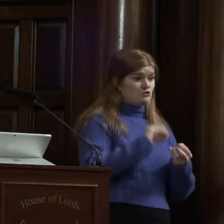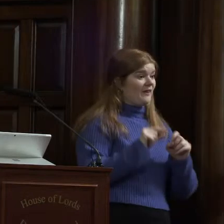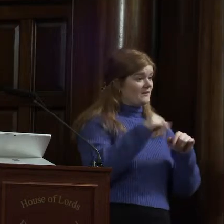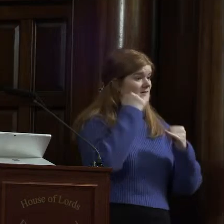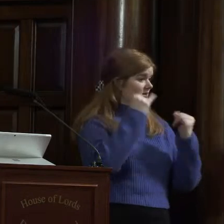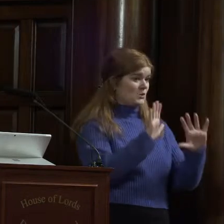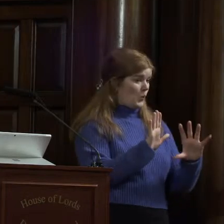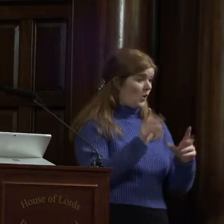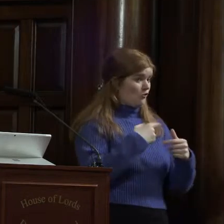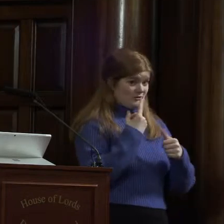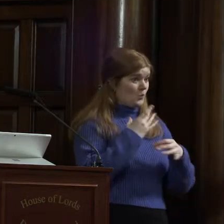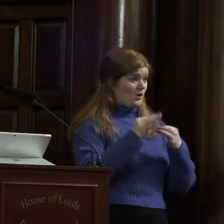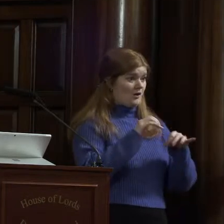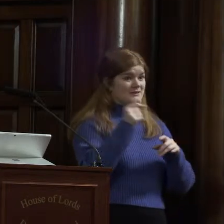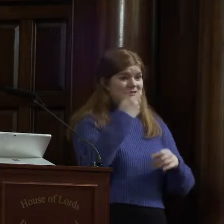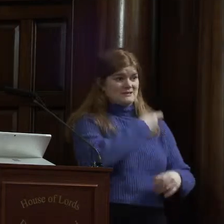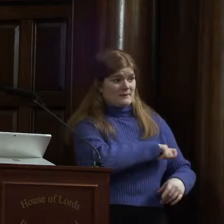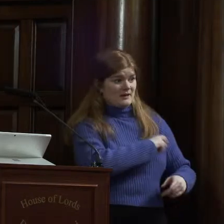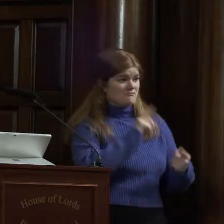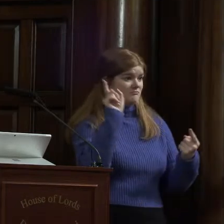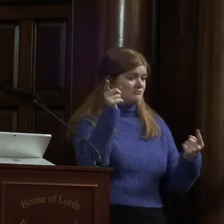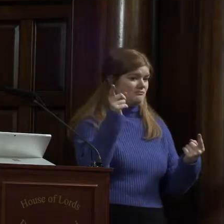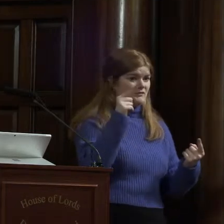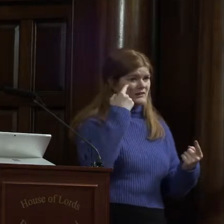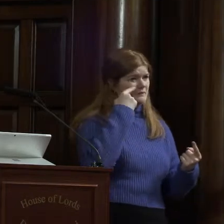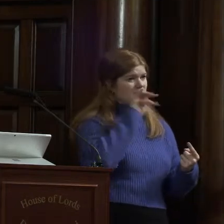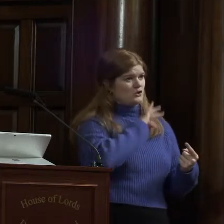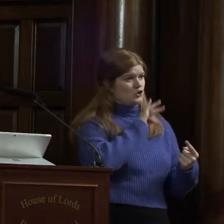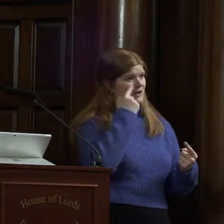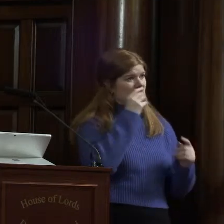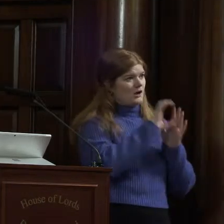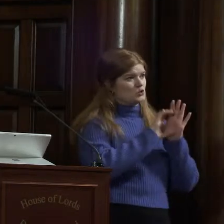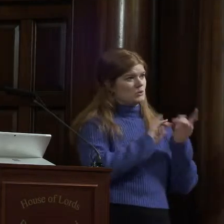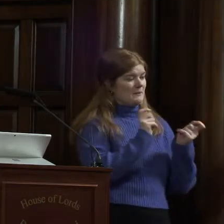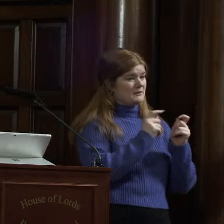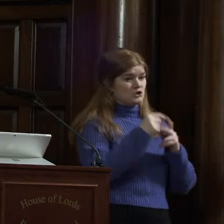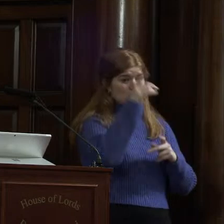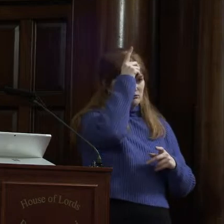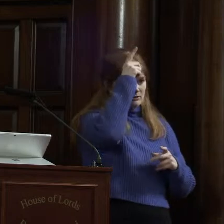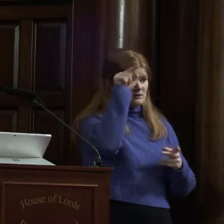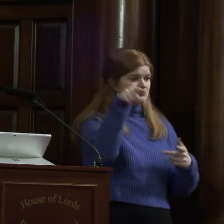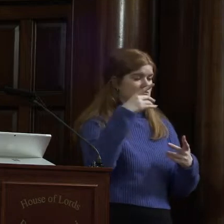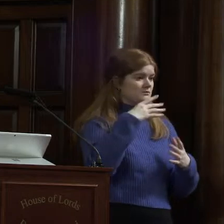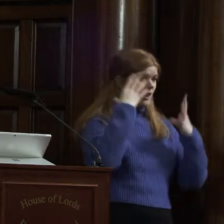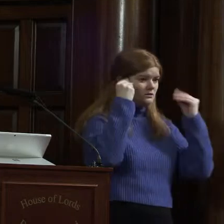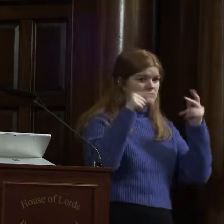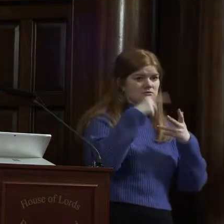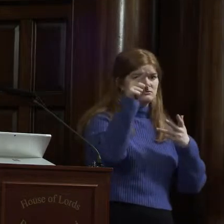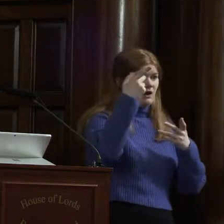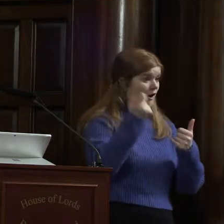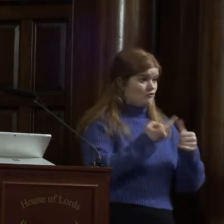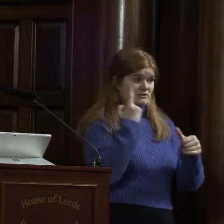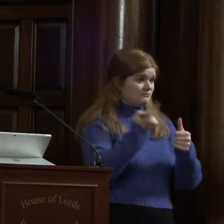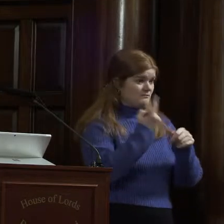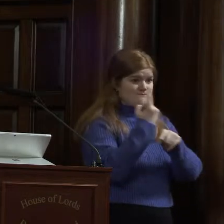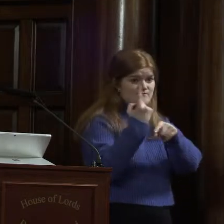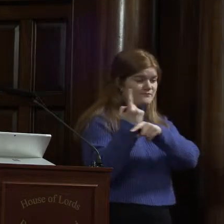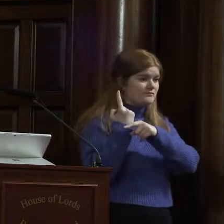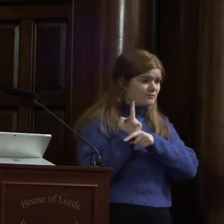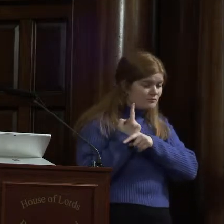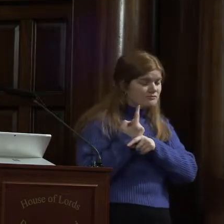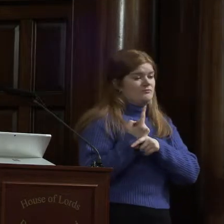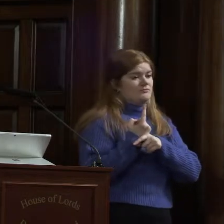it. This is already happening in Spain. They're looking at constitutional amendments in Germany, in Holland. It's already happening